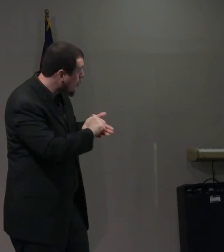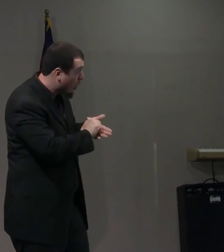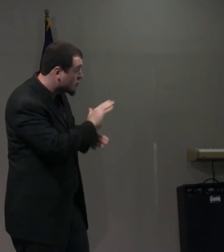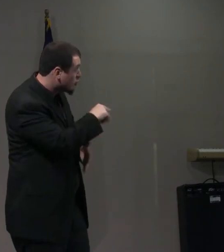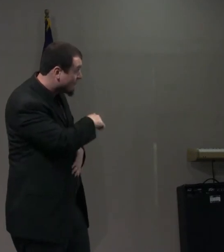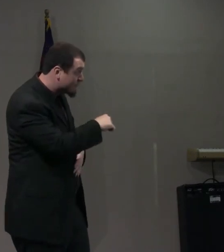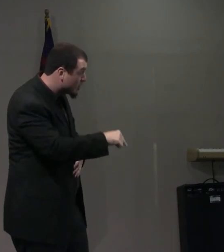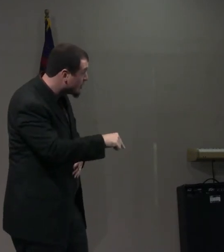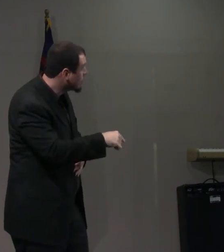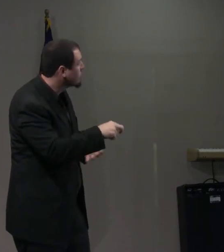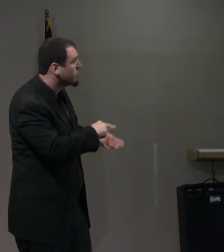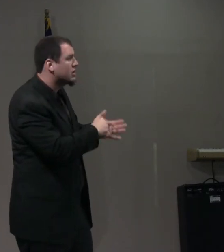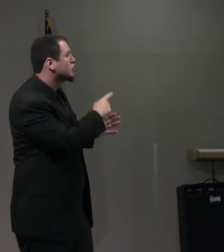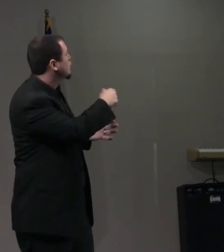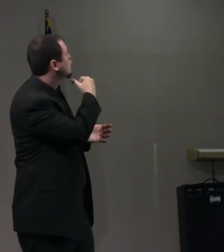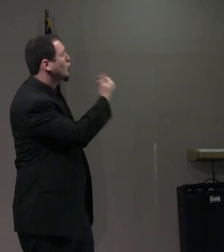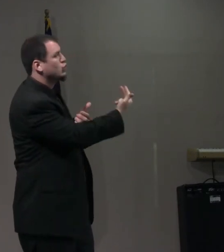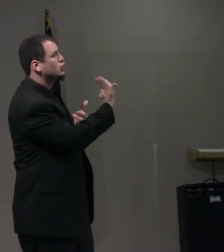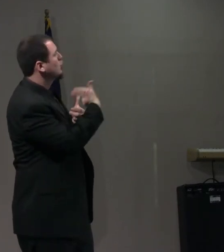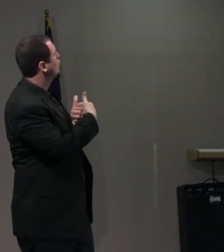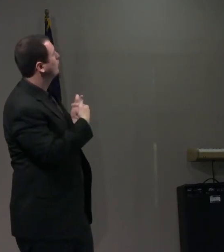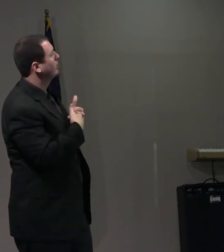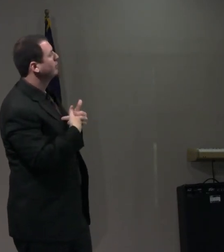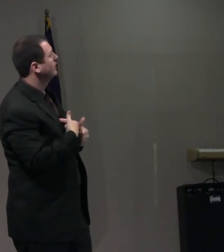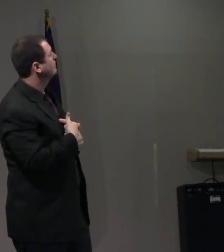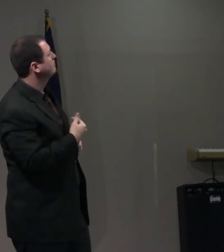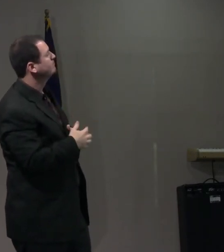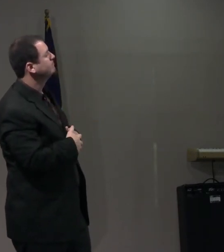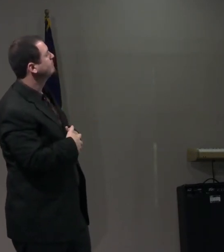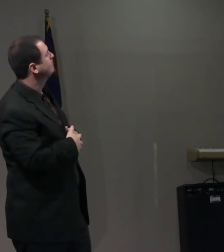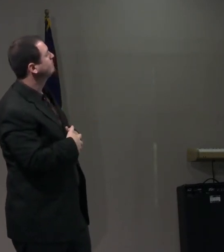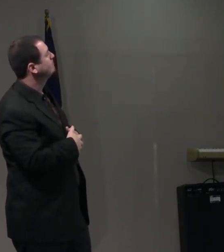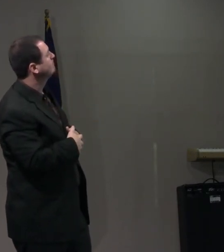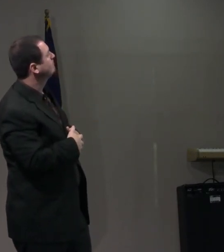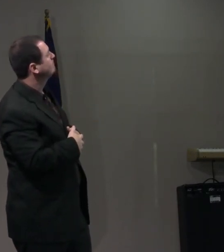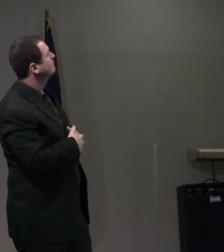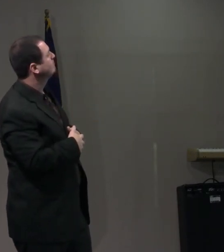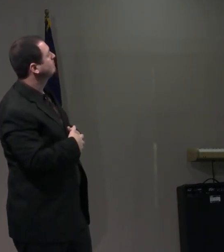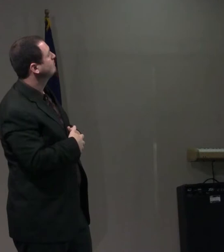"If I don't wash your feet, then you will not join me."